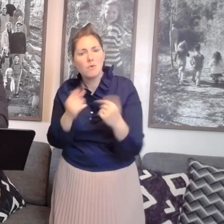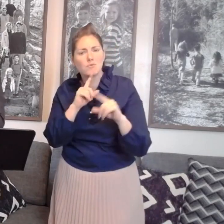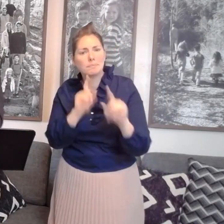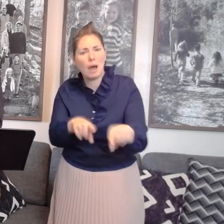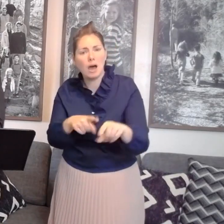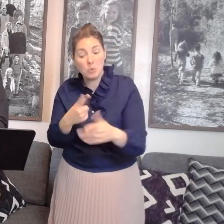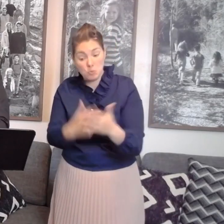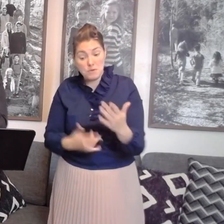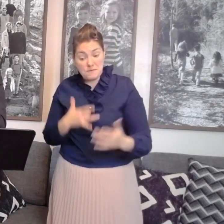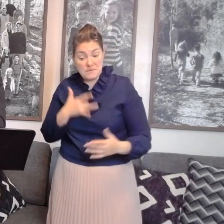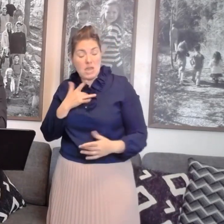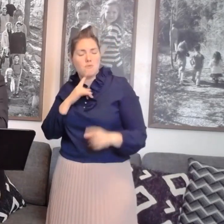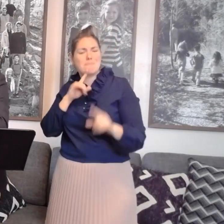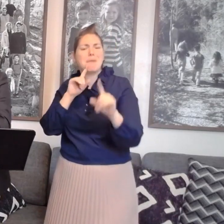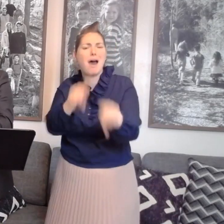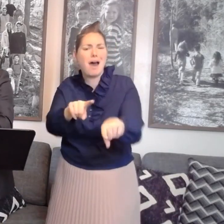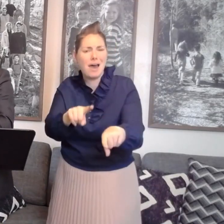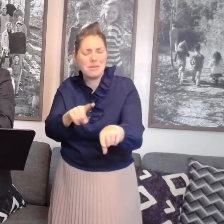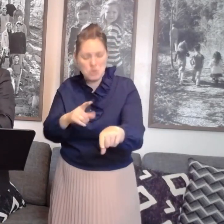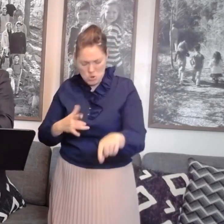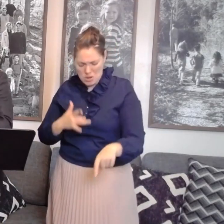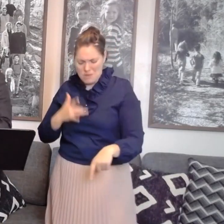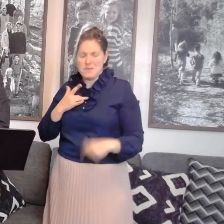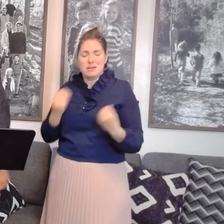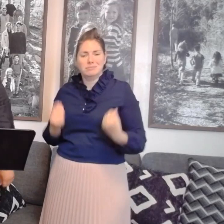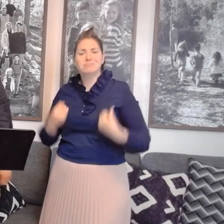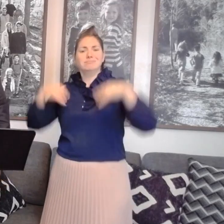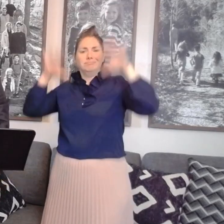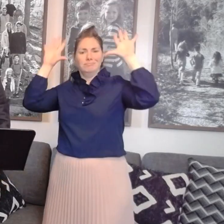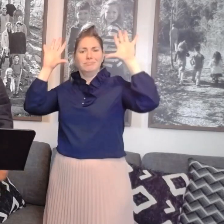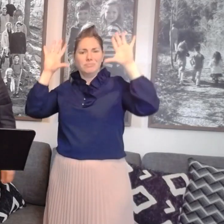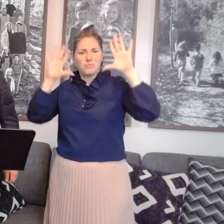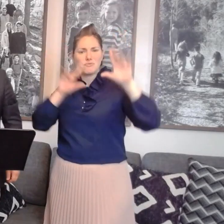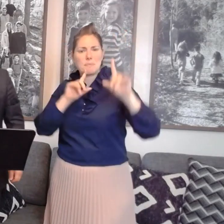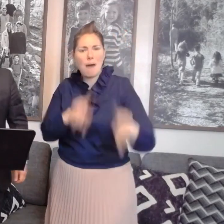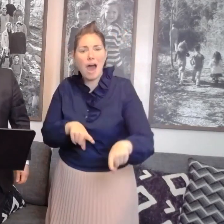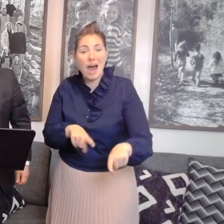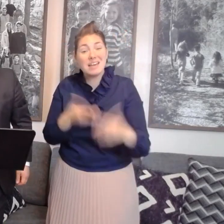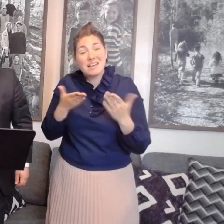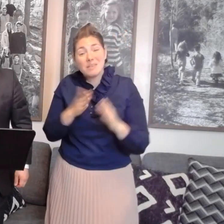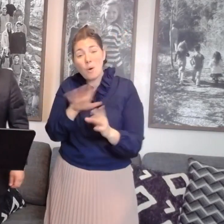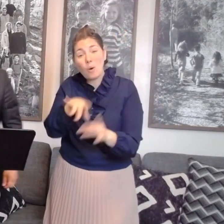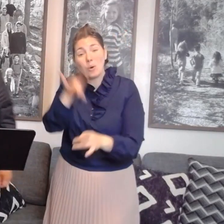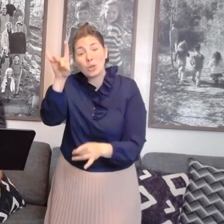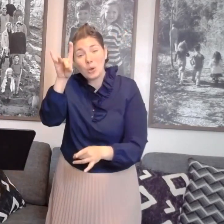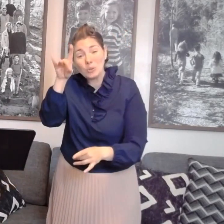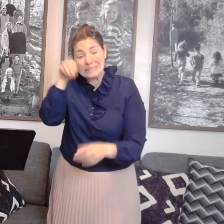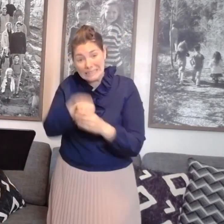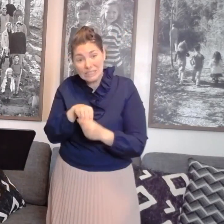Respond to what you feel right now. Respond to what you feel. Respond to what you feel. Let the Holy Ghost visit you.